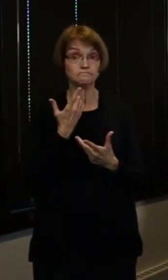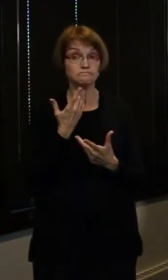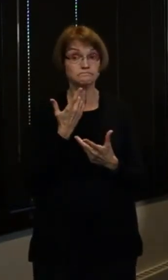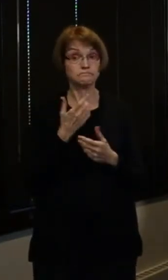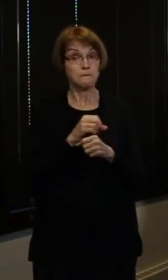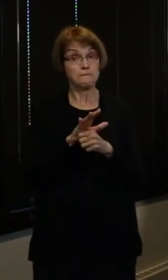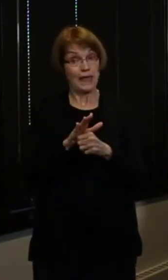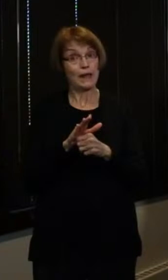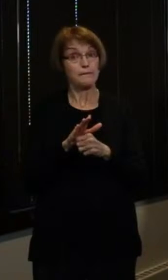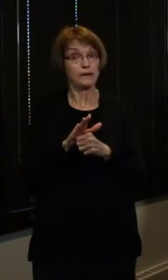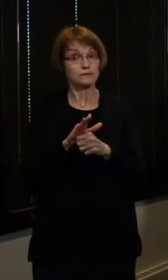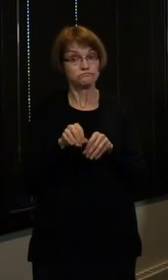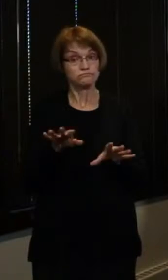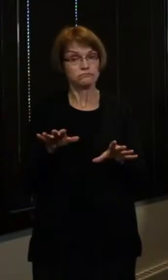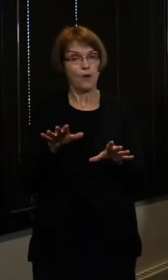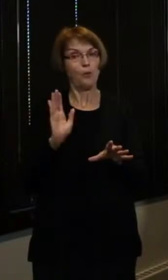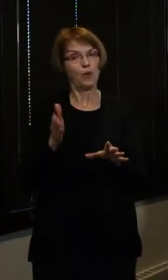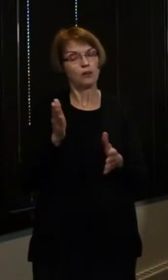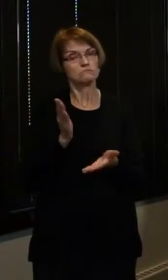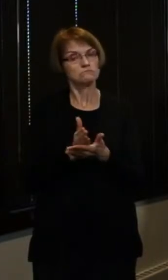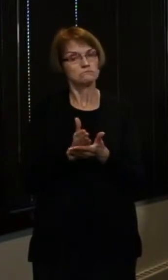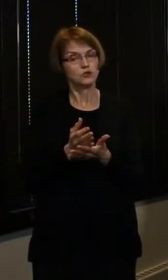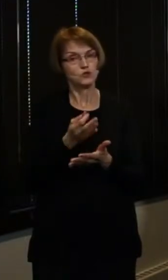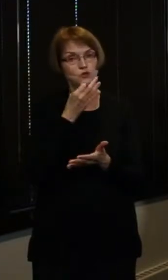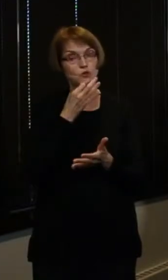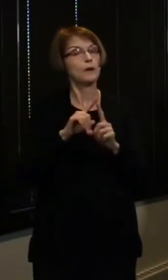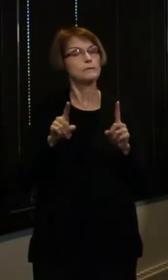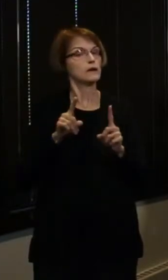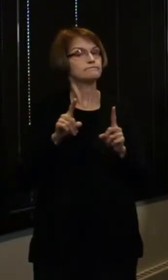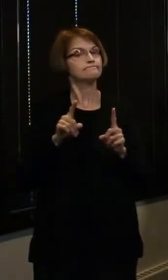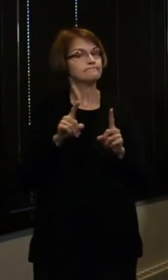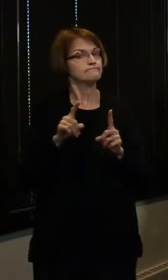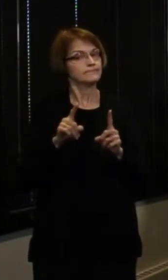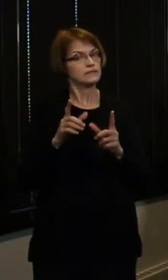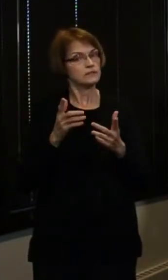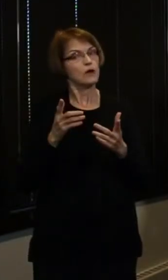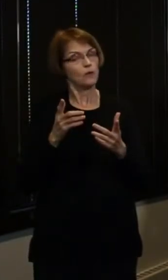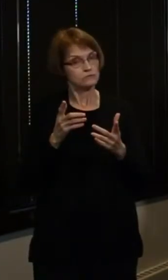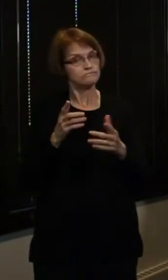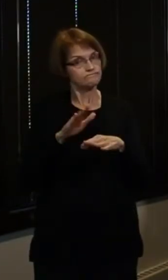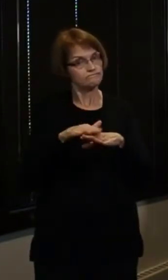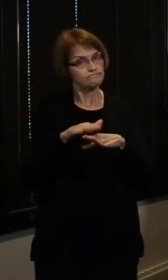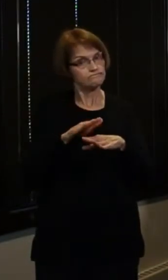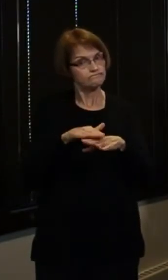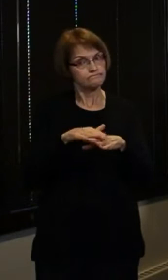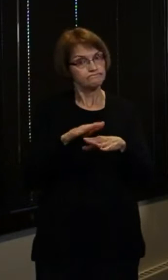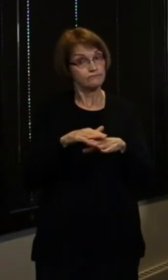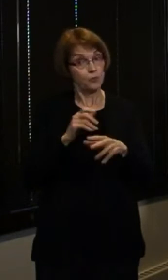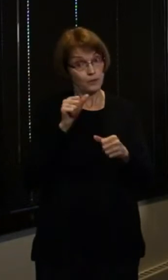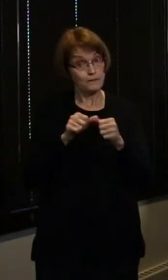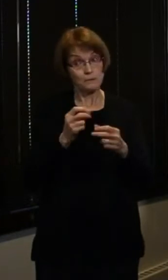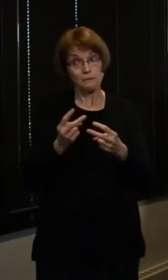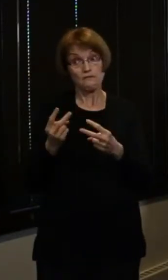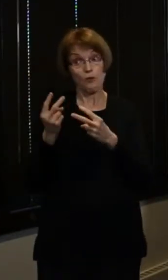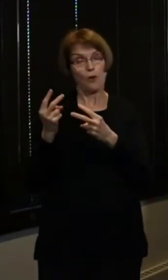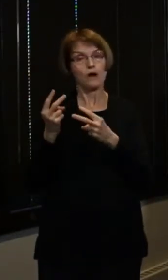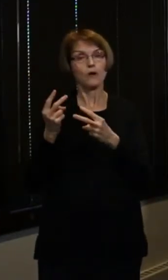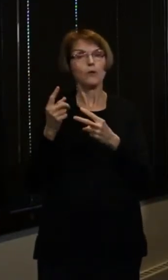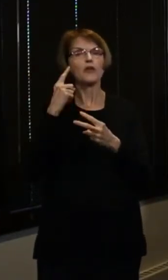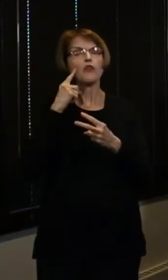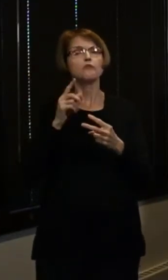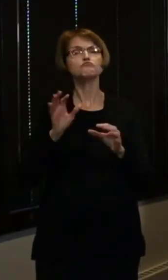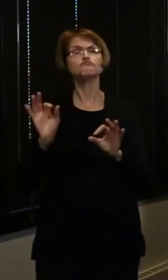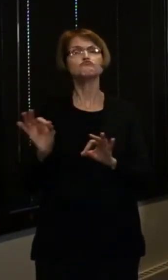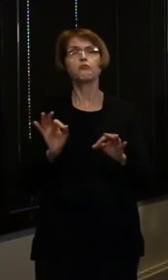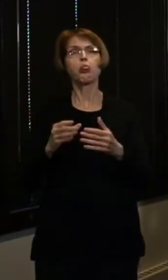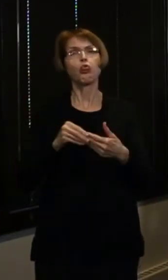we still have a ways to go. And we've seen in the past how quickly the virus can get out of control if we lose focus. And so we